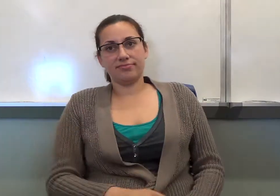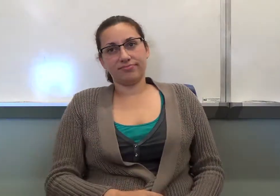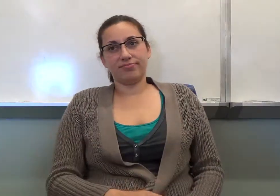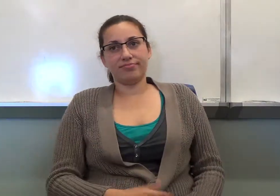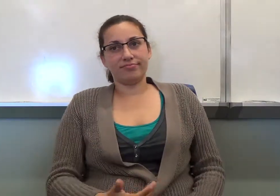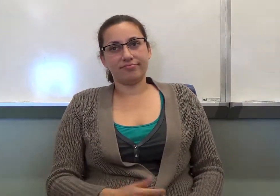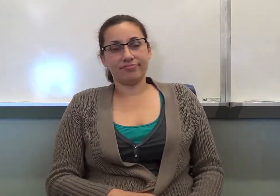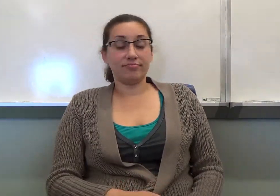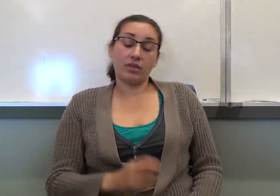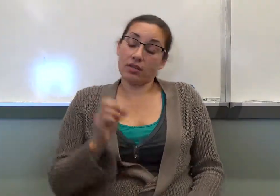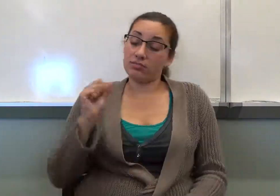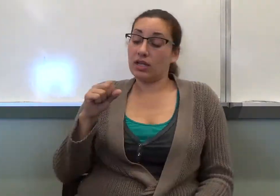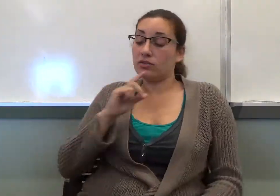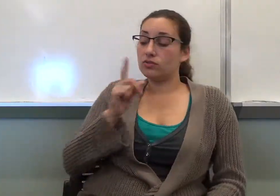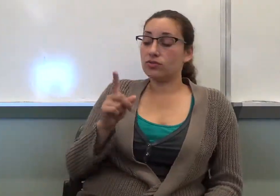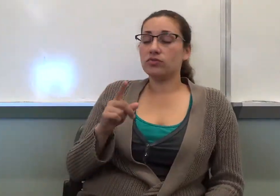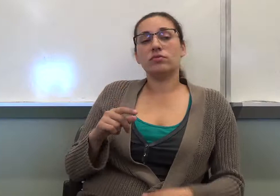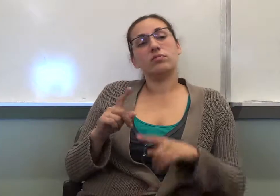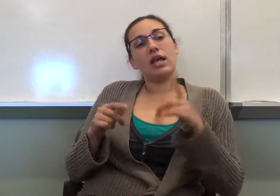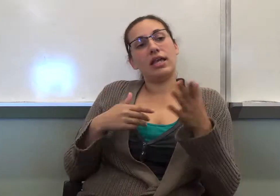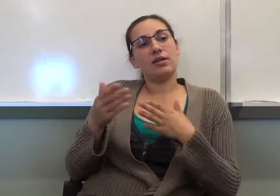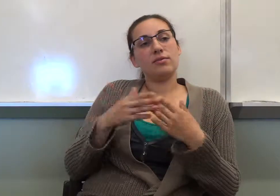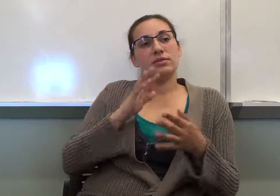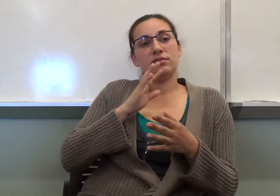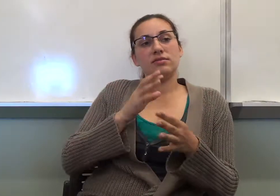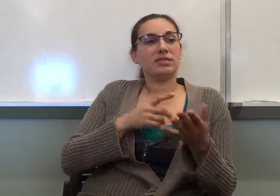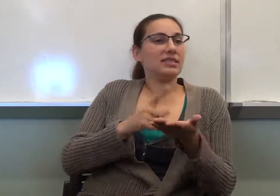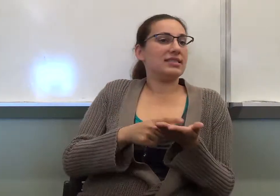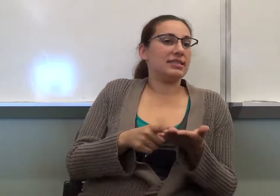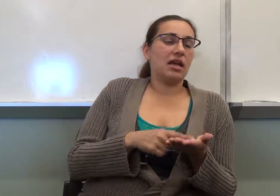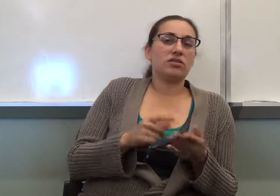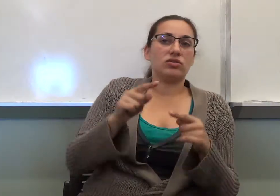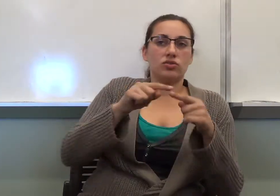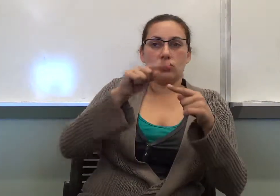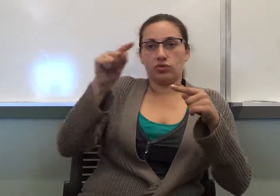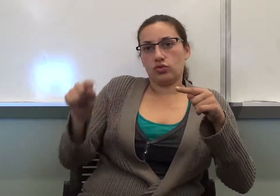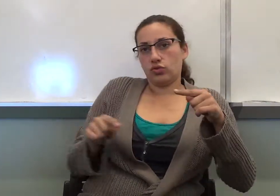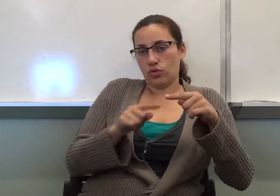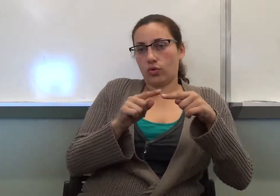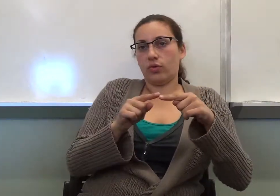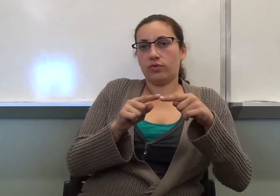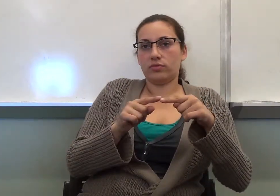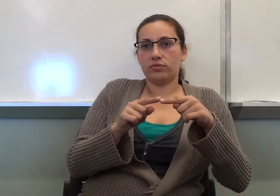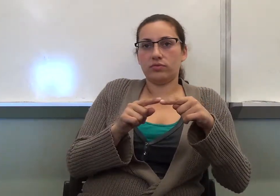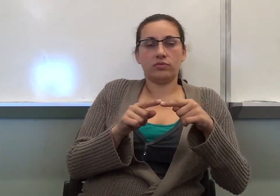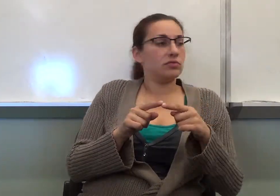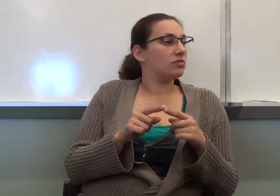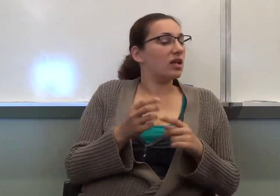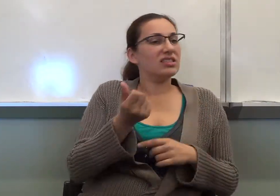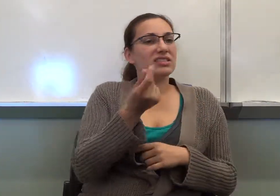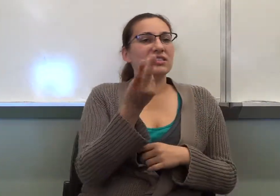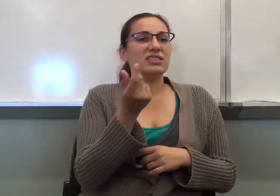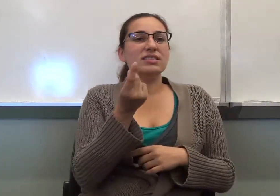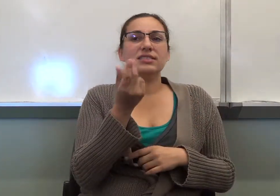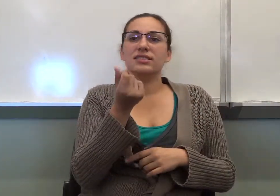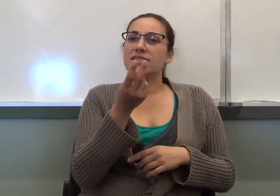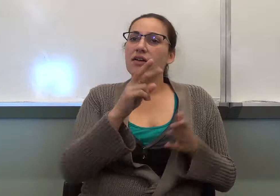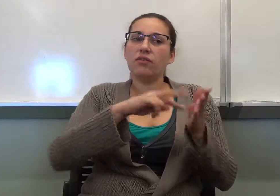Okay, let's talk about the circle. Some definitions first. Yes, everyone knows what a circle is, but we have